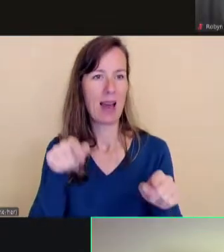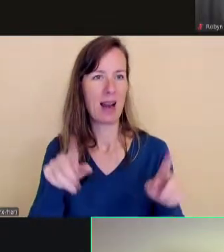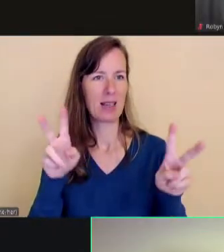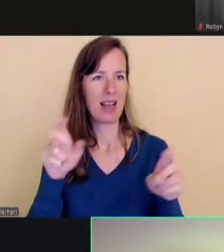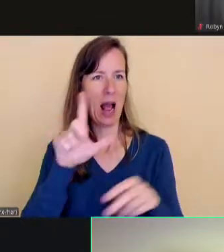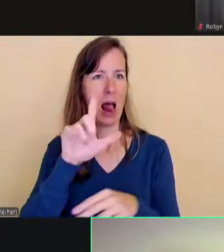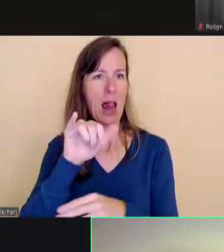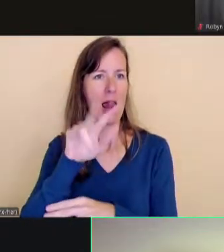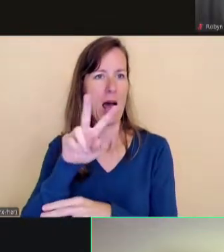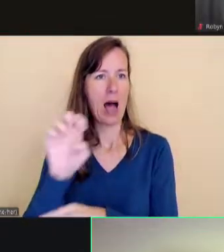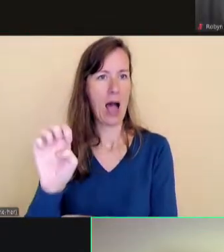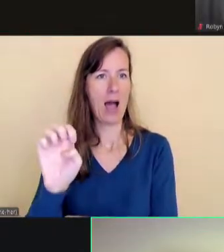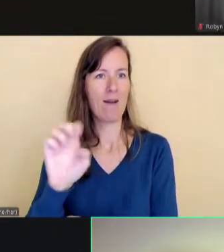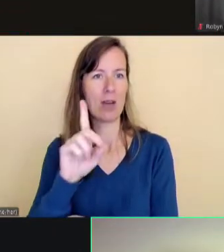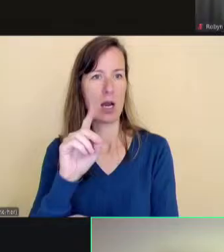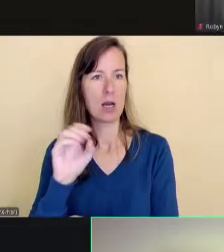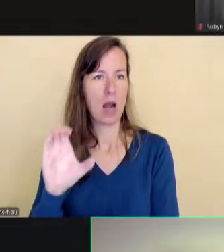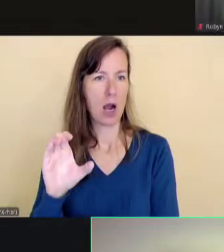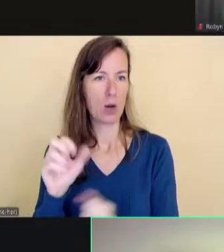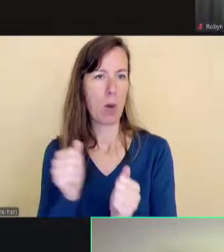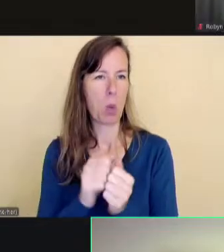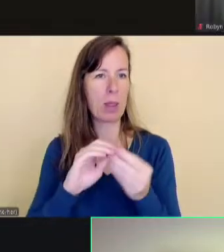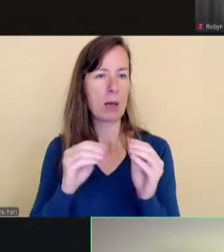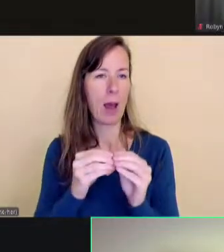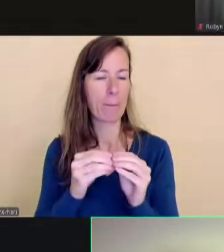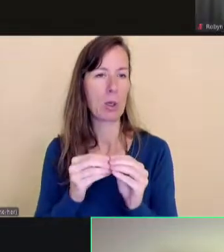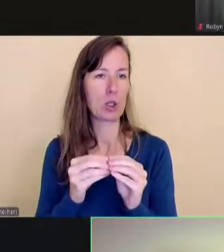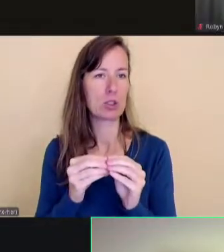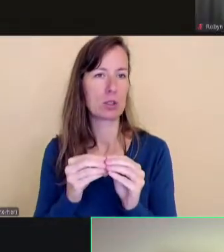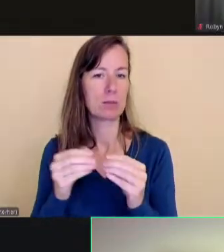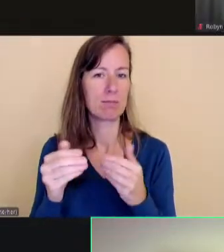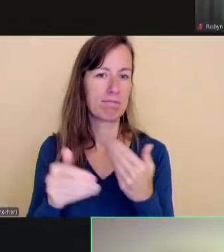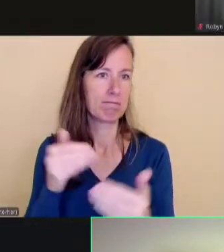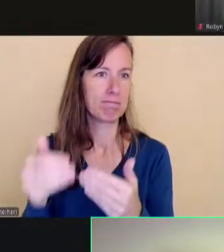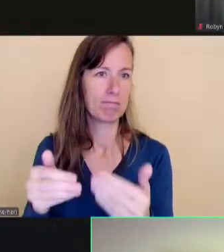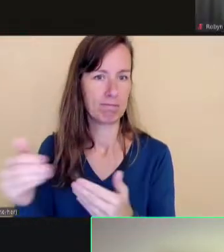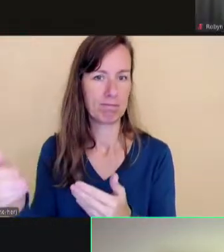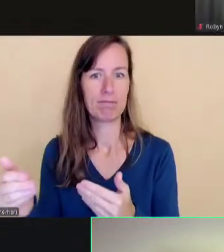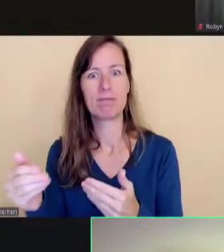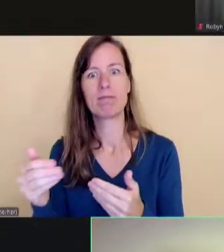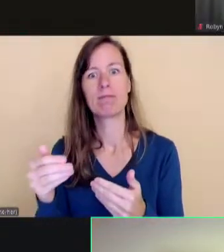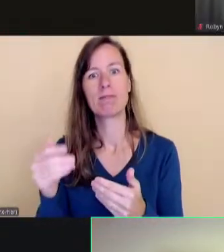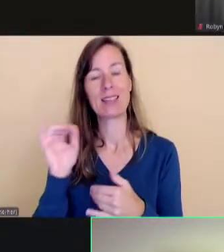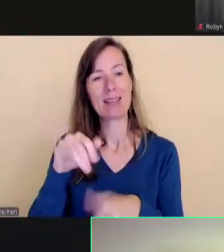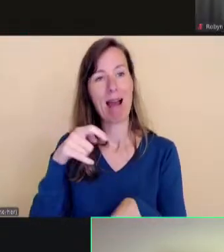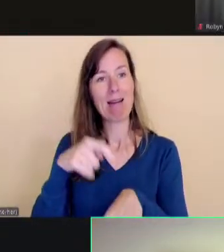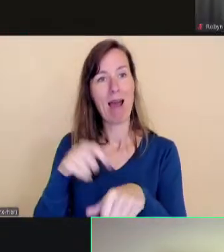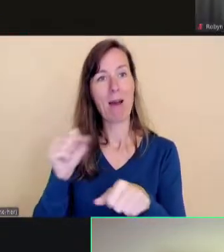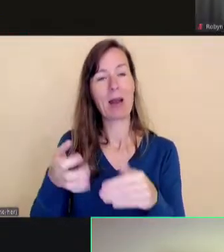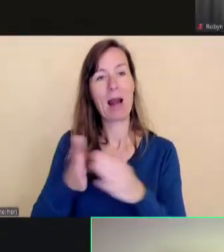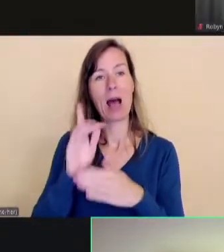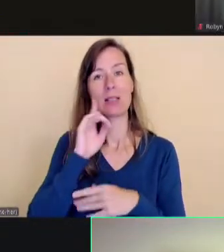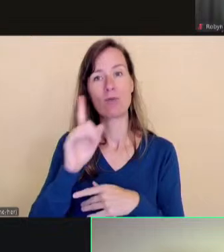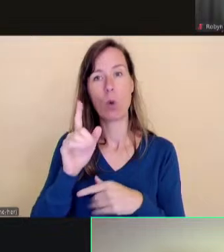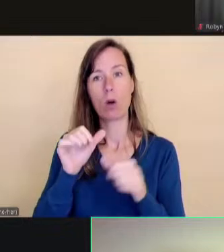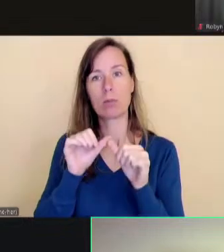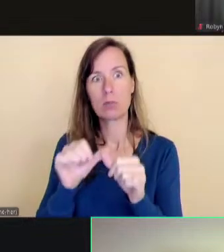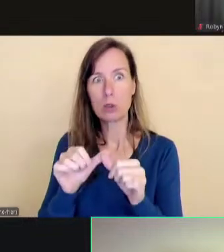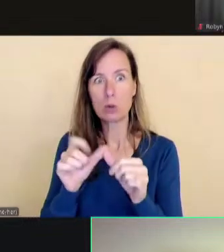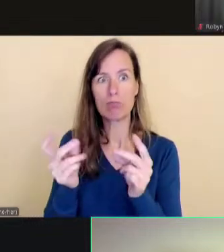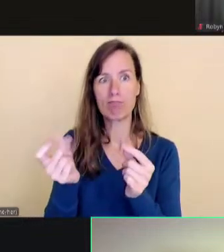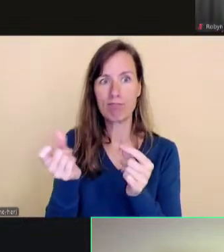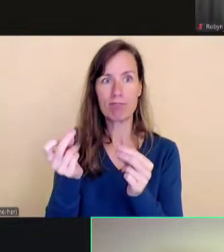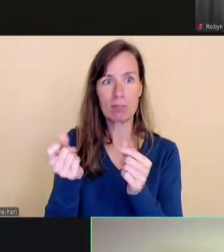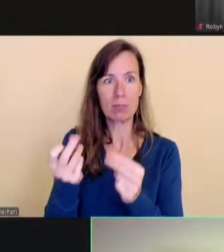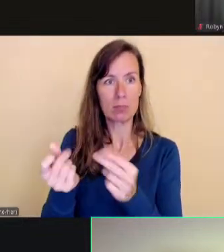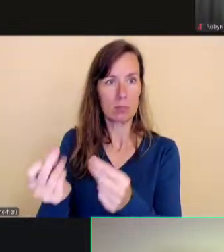then at that point, we can start to ask for a continued expediting from WSSC to